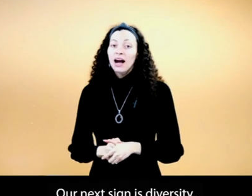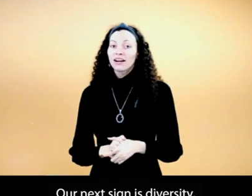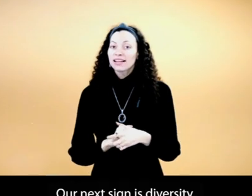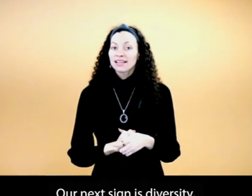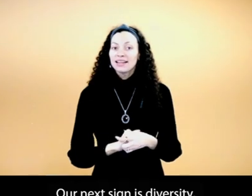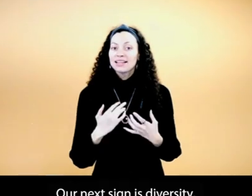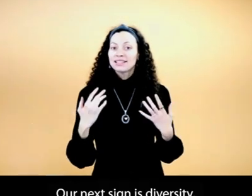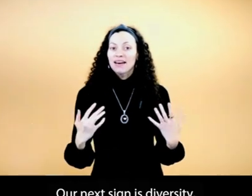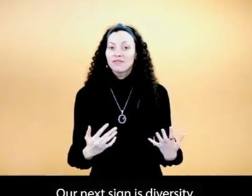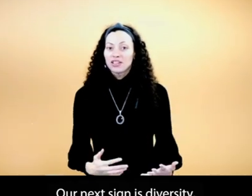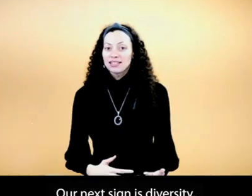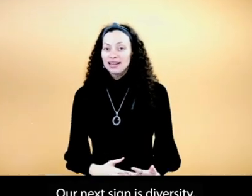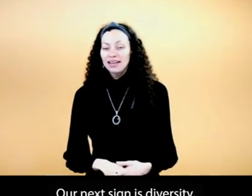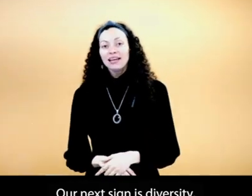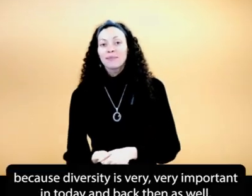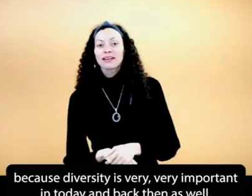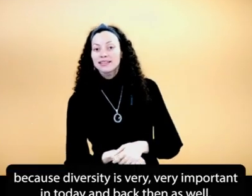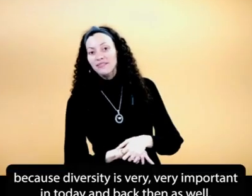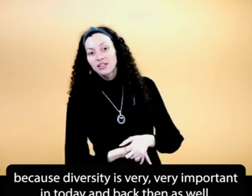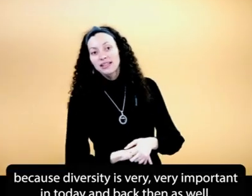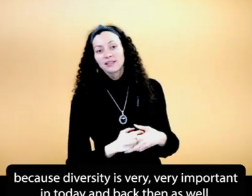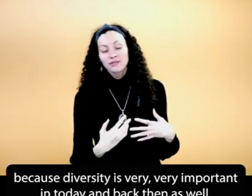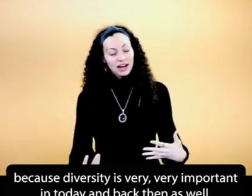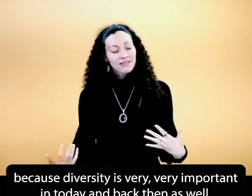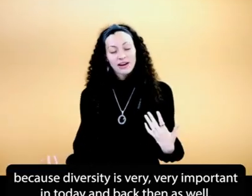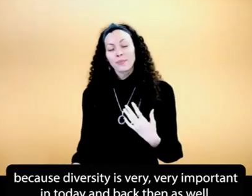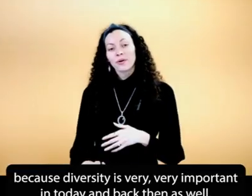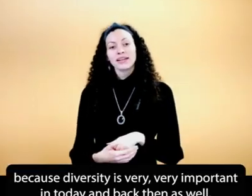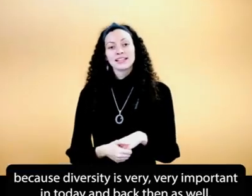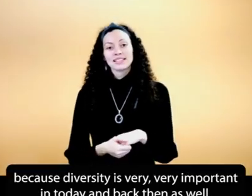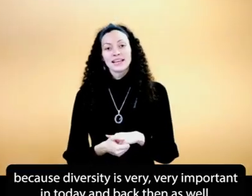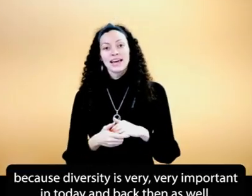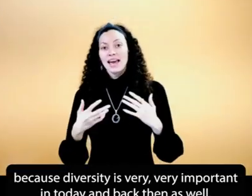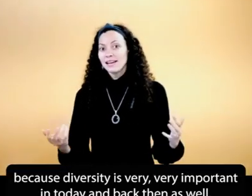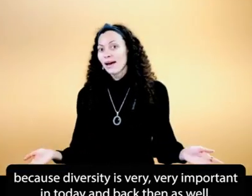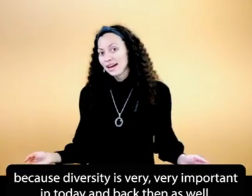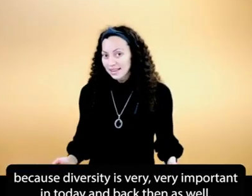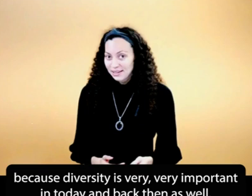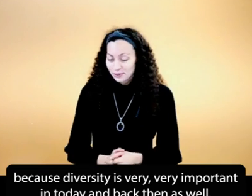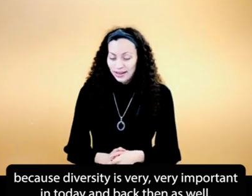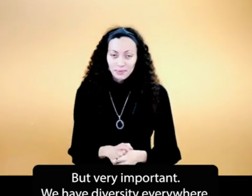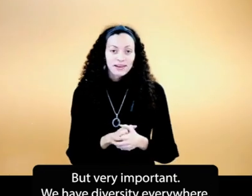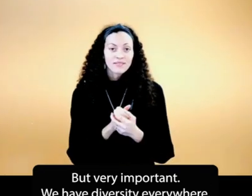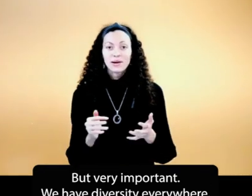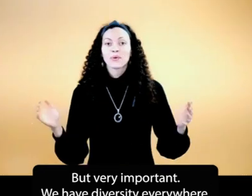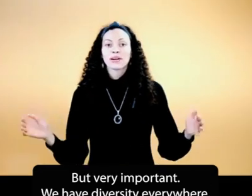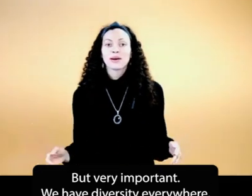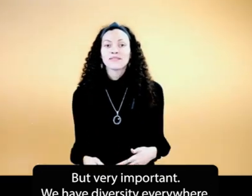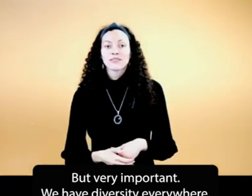Our next sign is diversity because diversity is very, very important in today and back then as well, but very important. We have